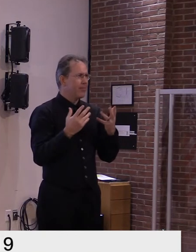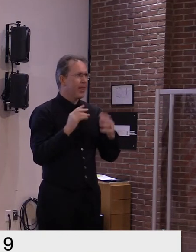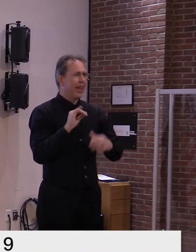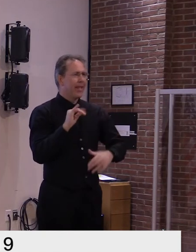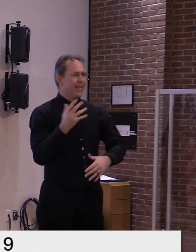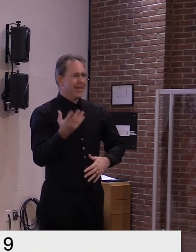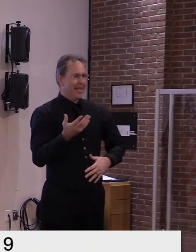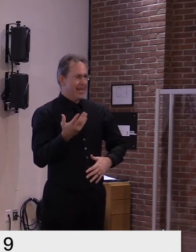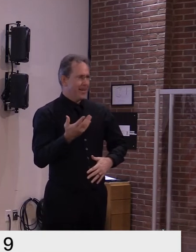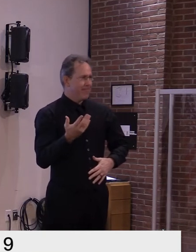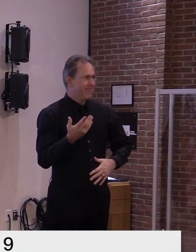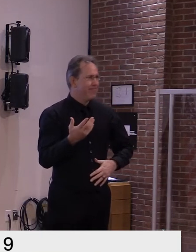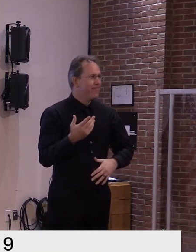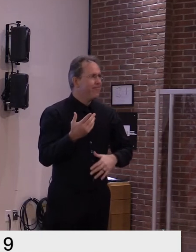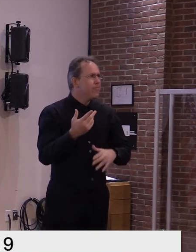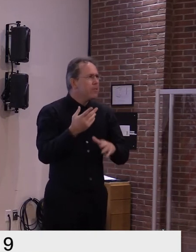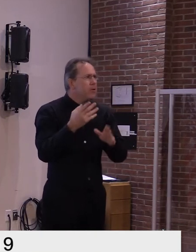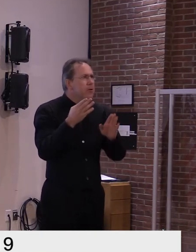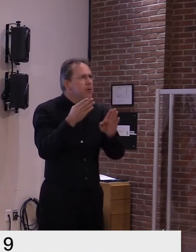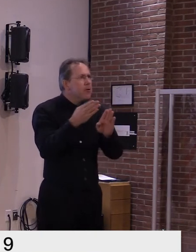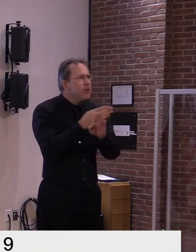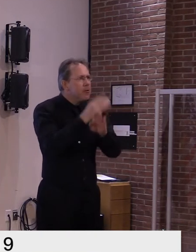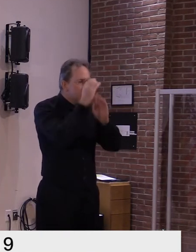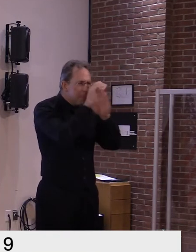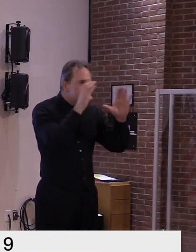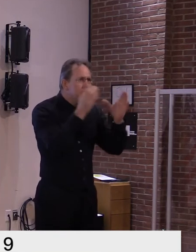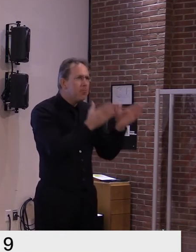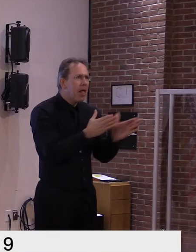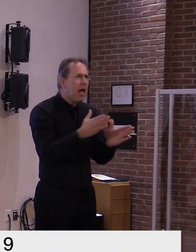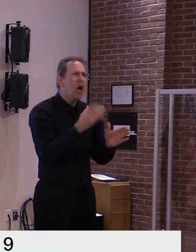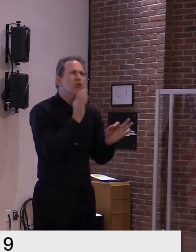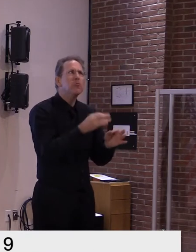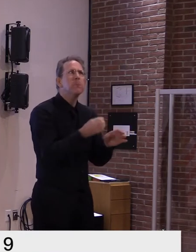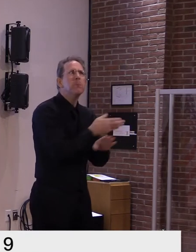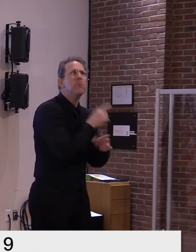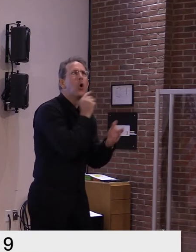there wasn't any sort of pre-planned to exclude them.